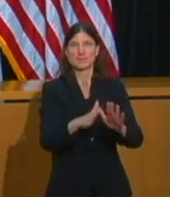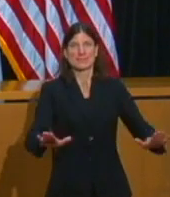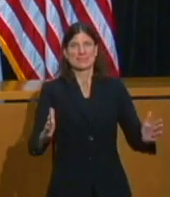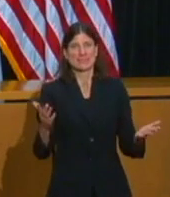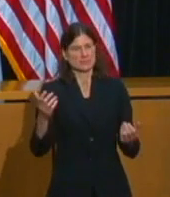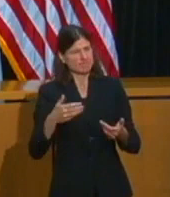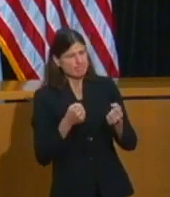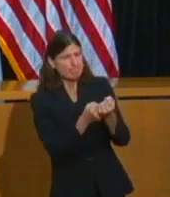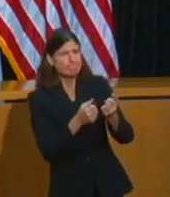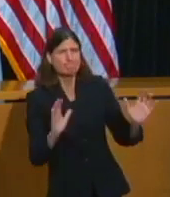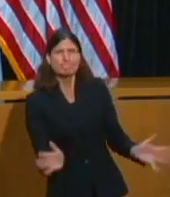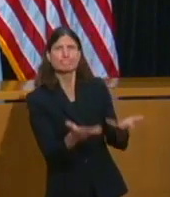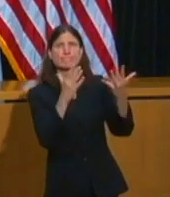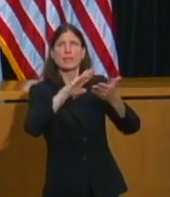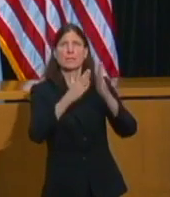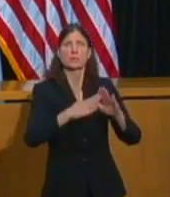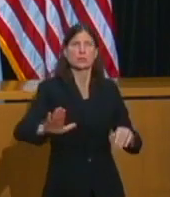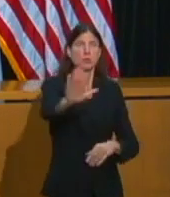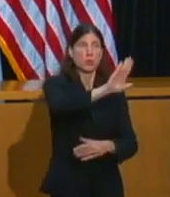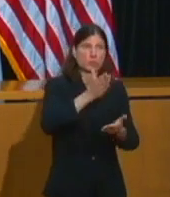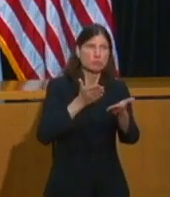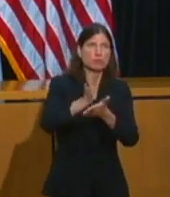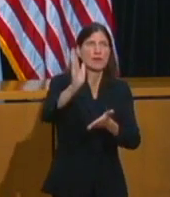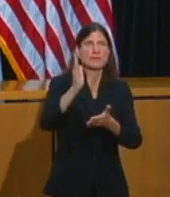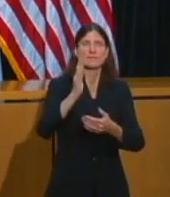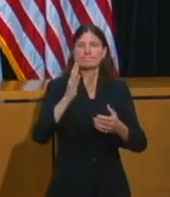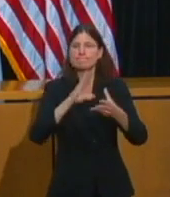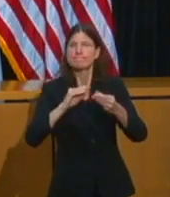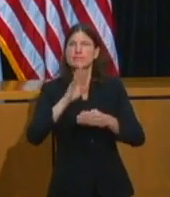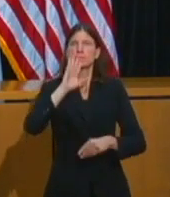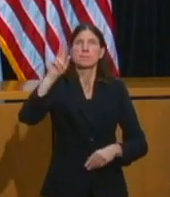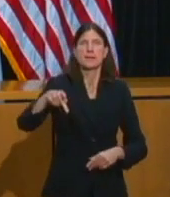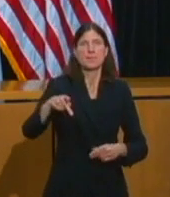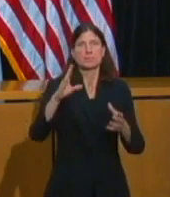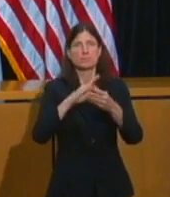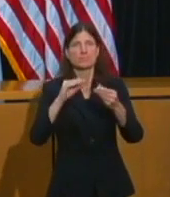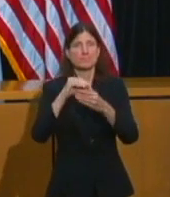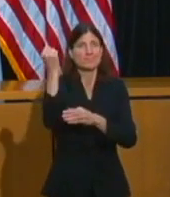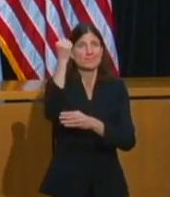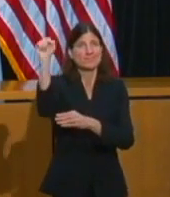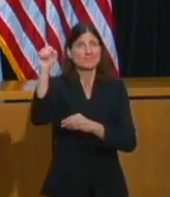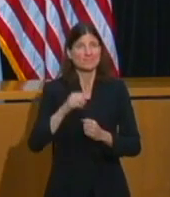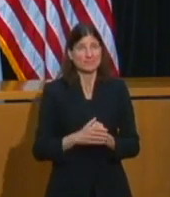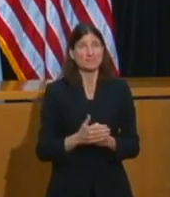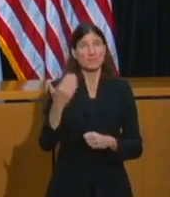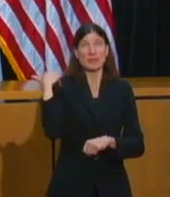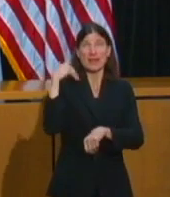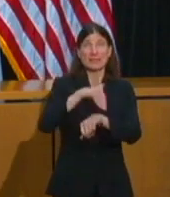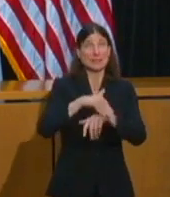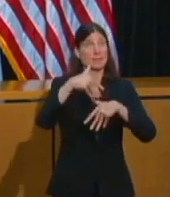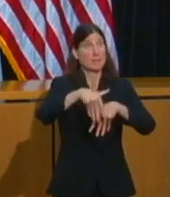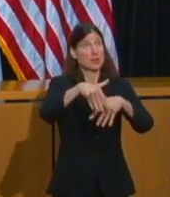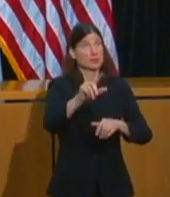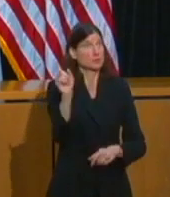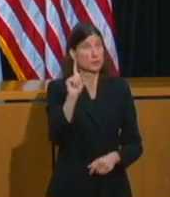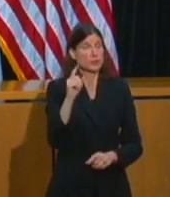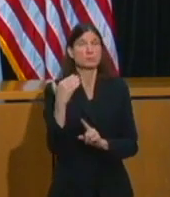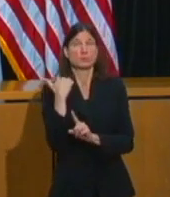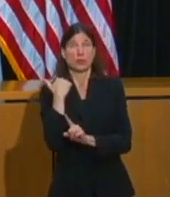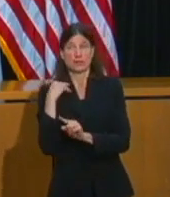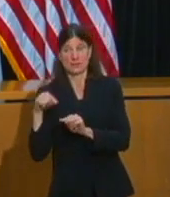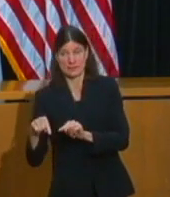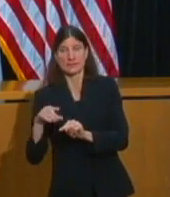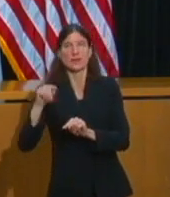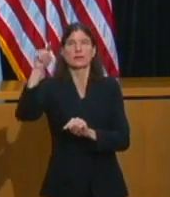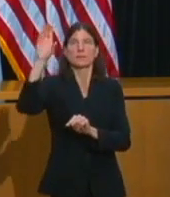We're grateful for your service. Last night, assemblies and marches took place in Boston and Brockton. They were largely